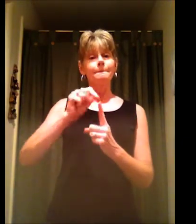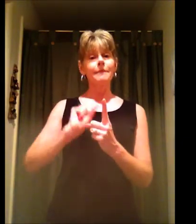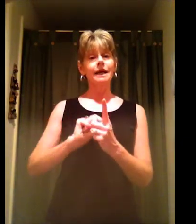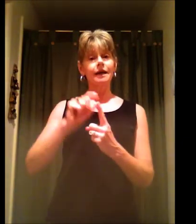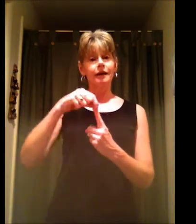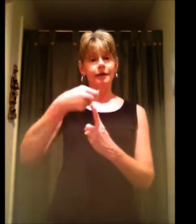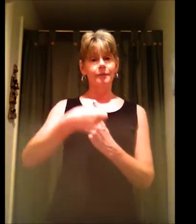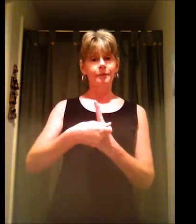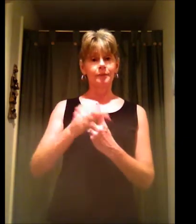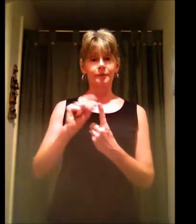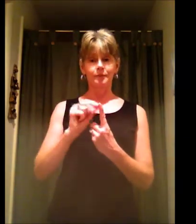banana.